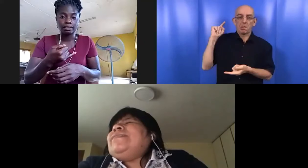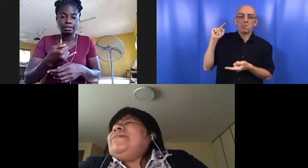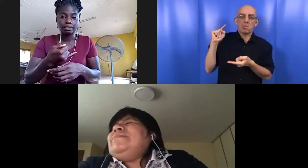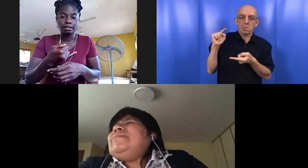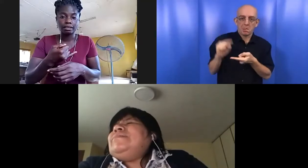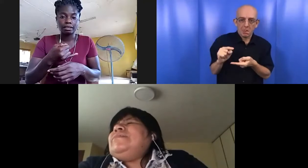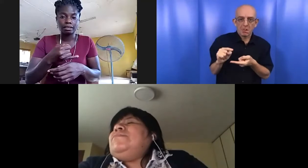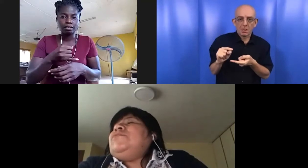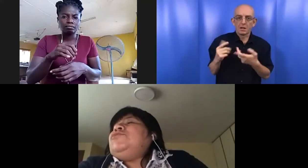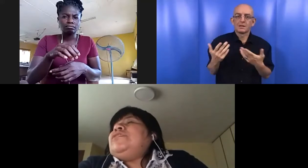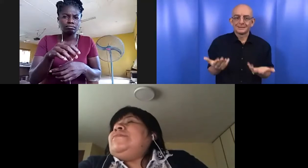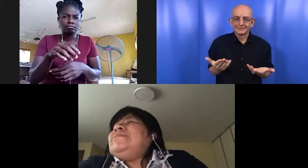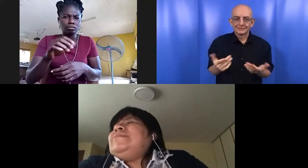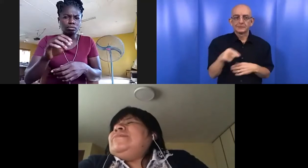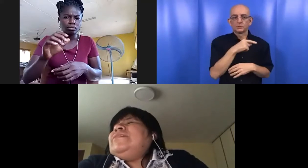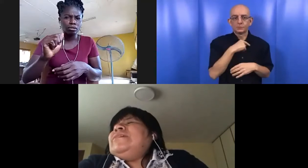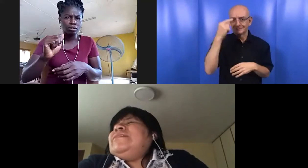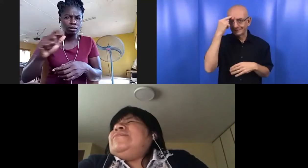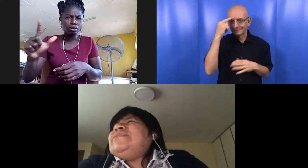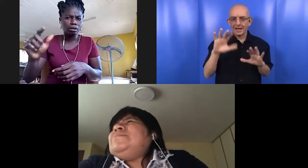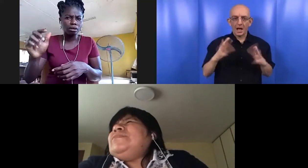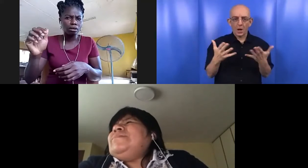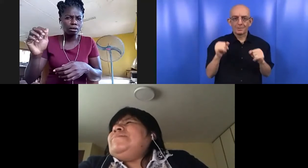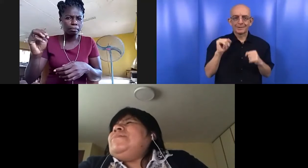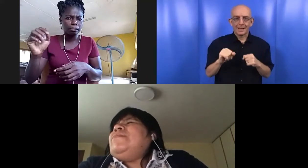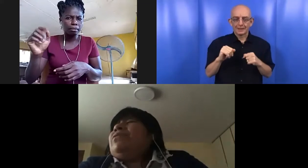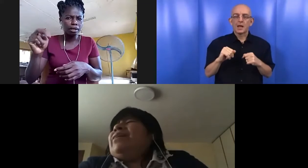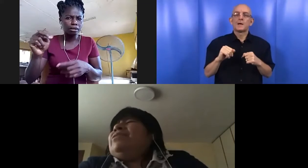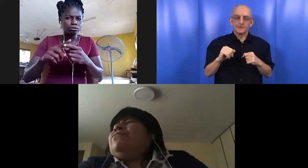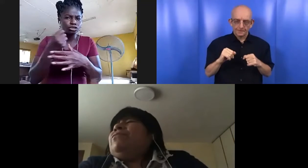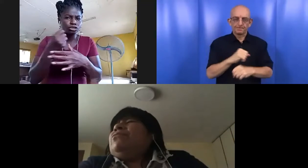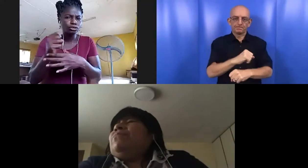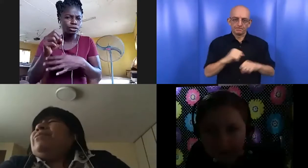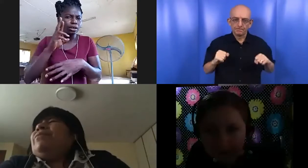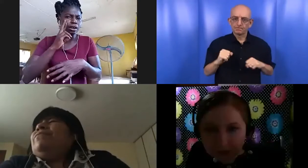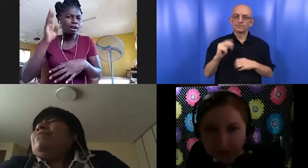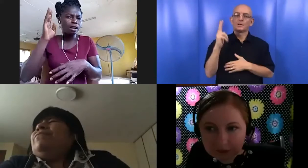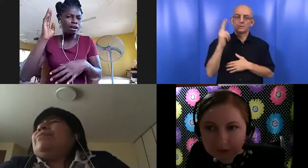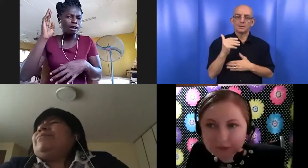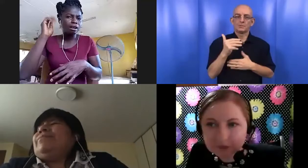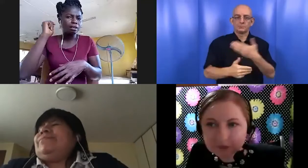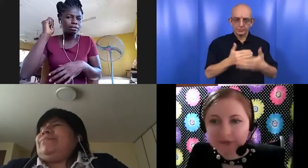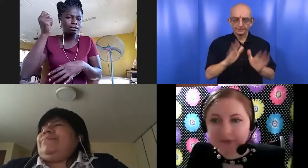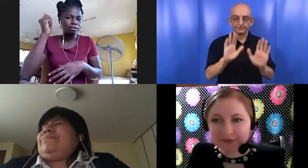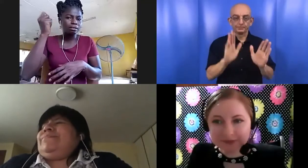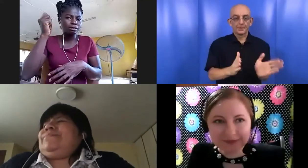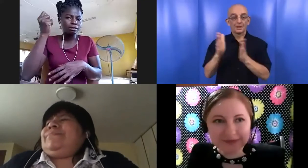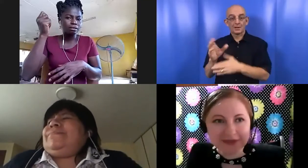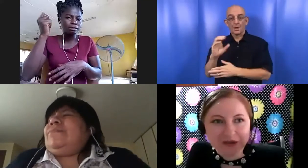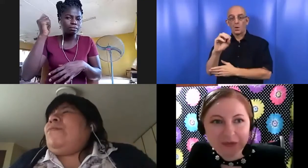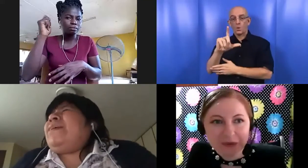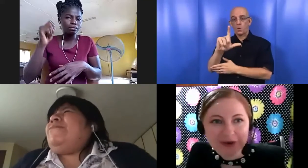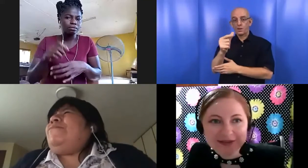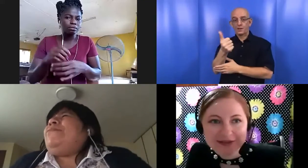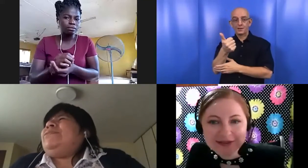Olga Alman in order to share her testimony. Olga is from Dominican Republic.